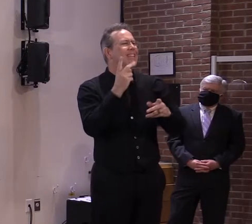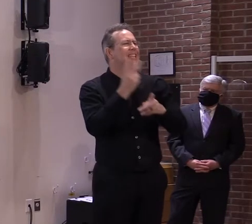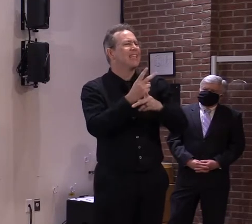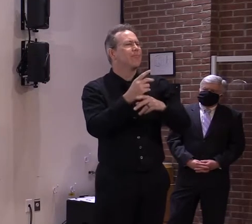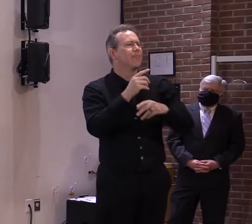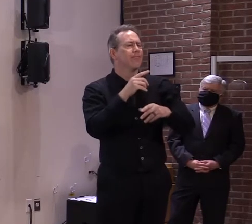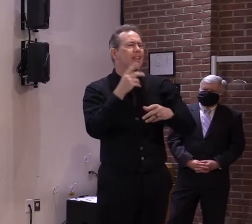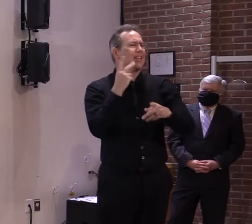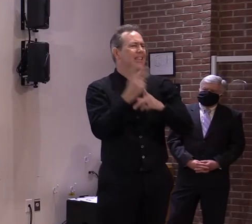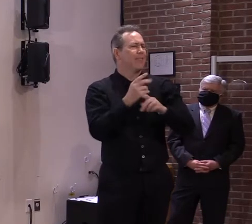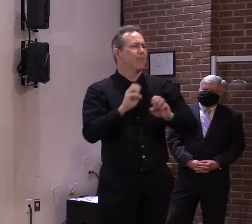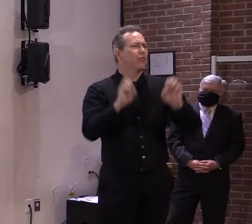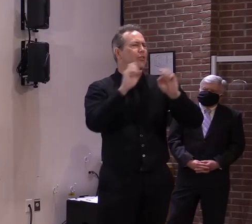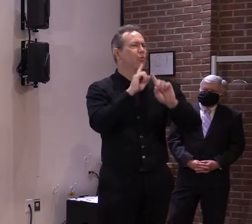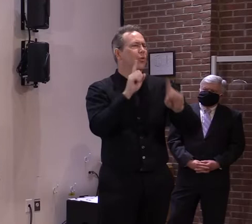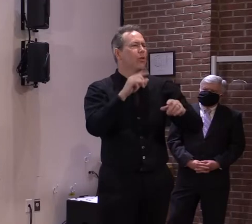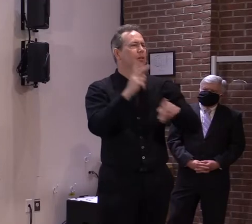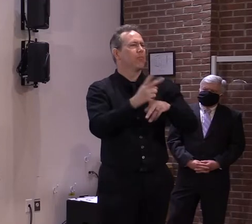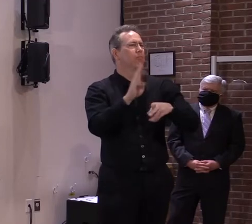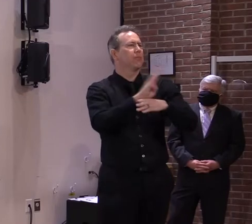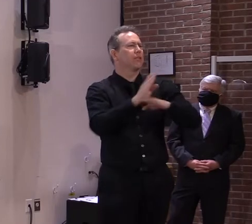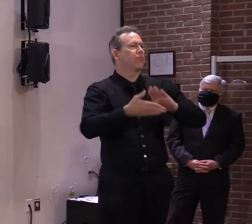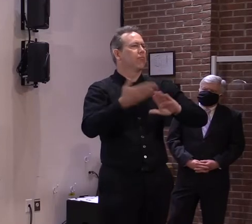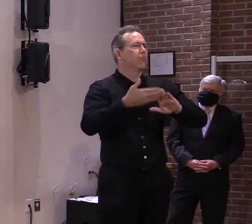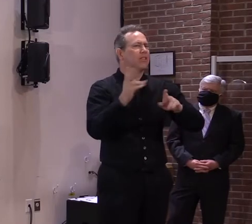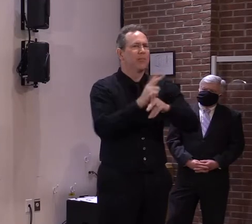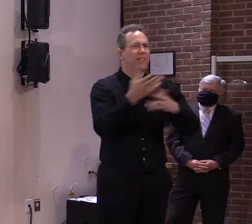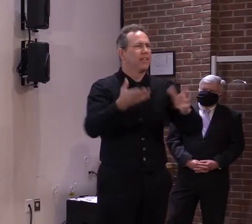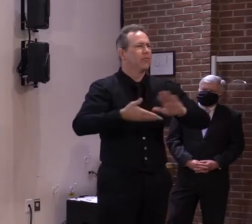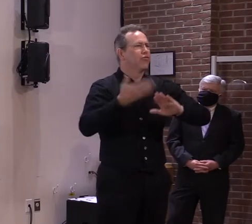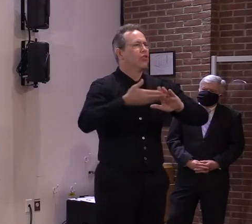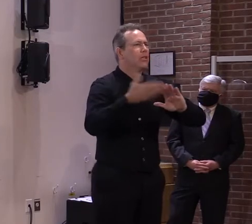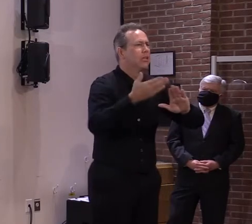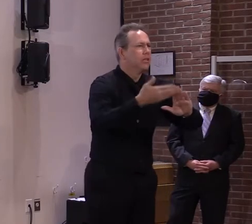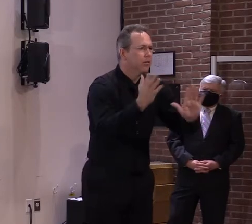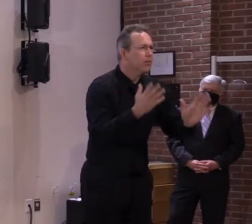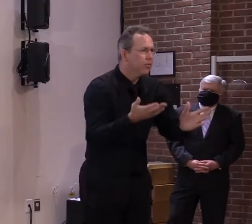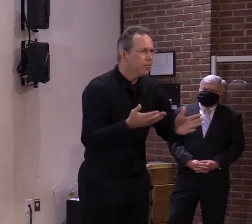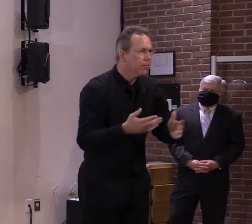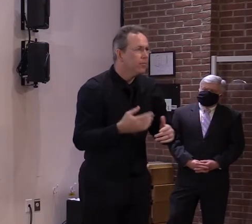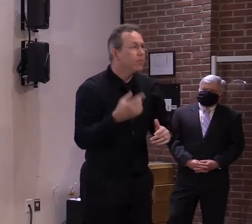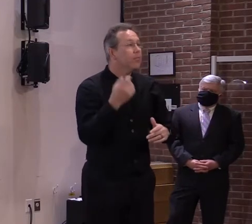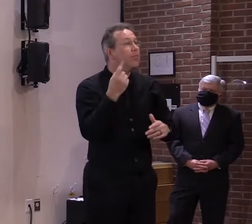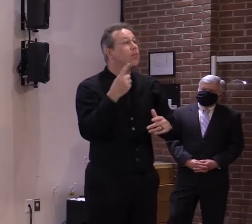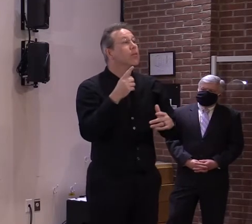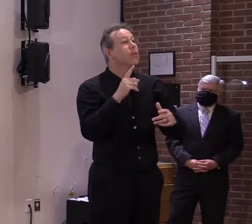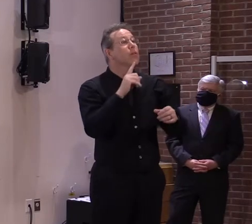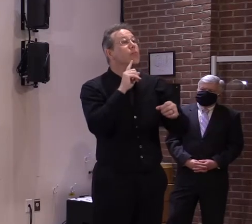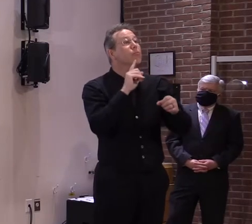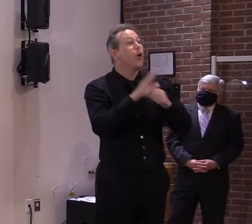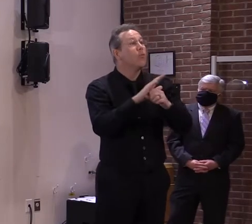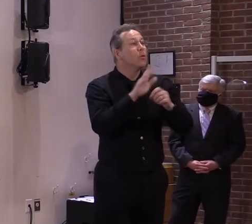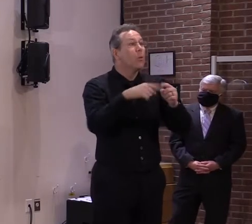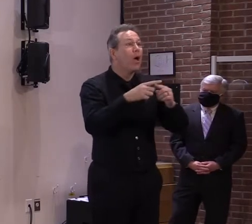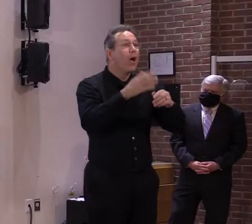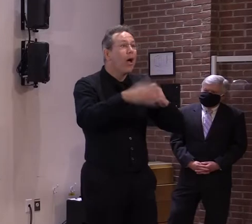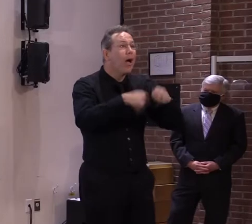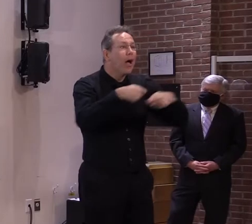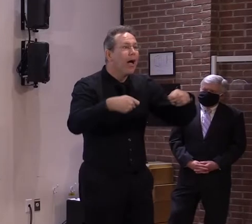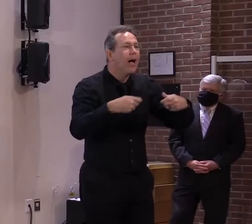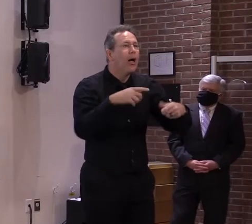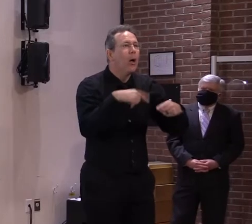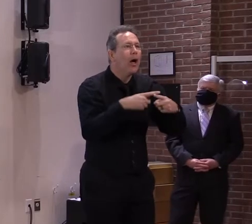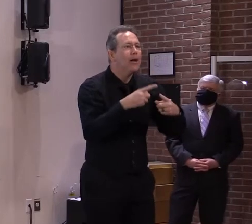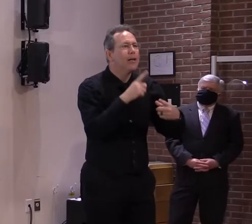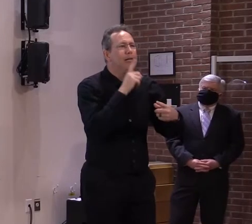to give you the impression that we will definitely not re-up